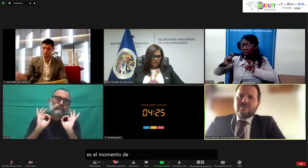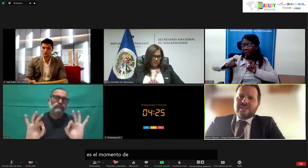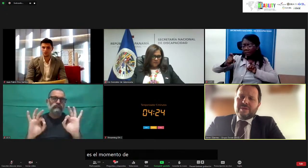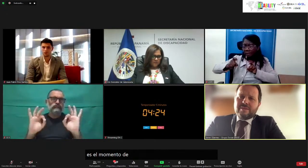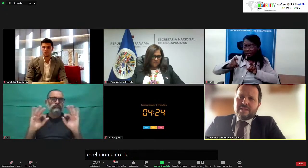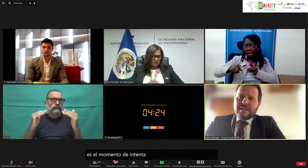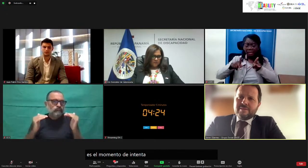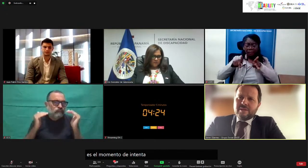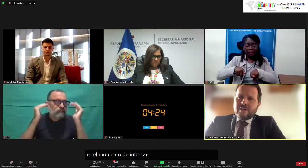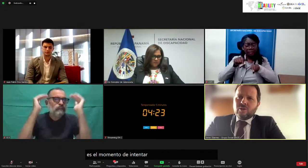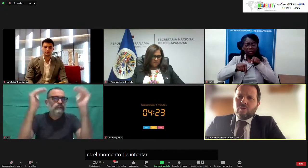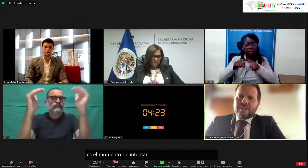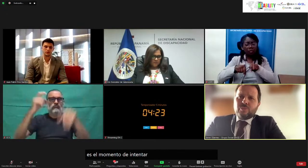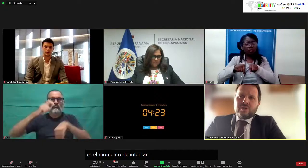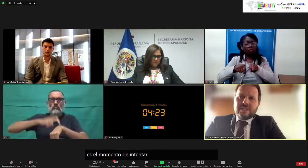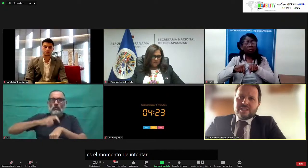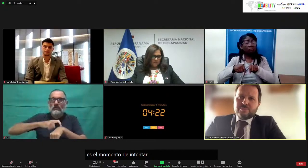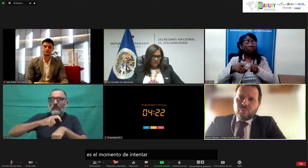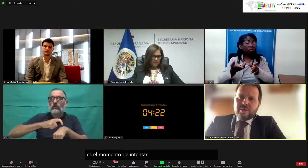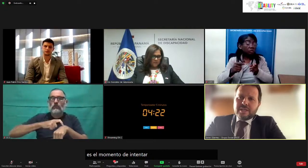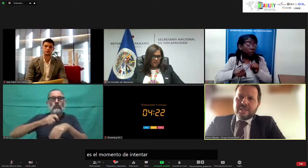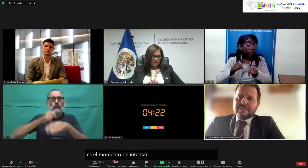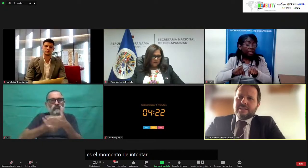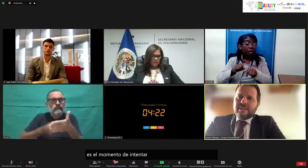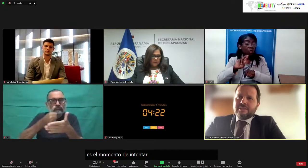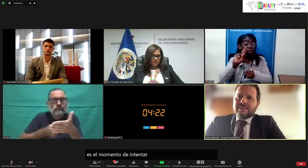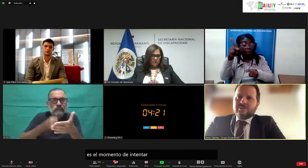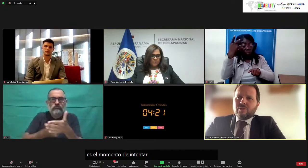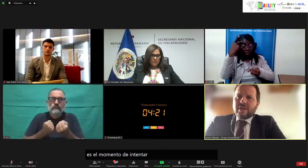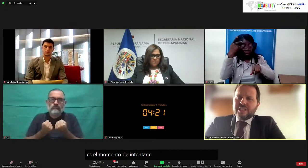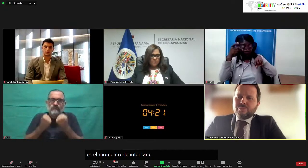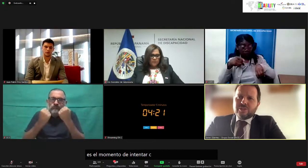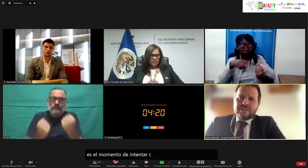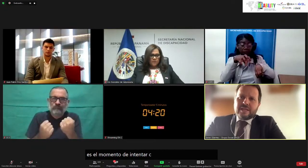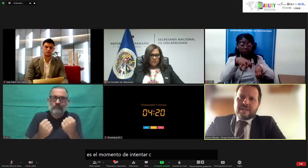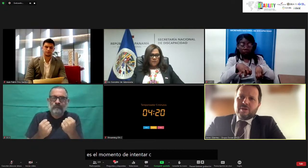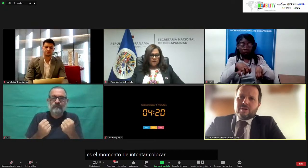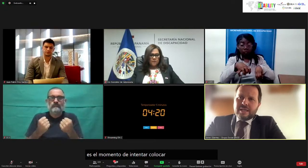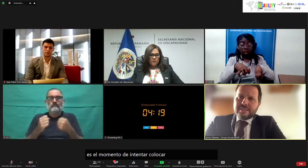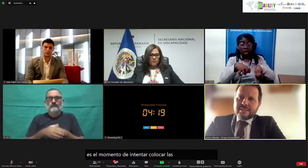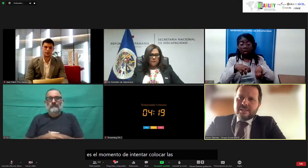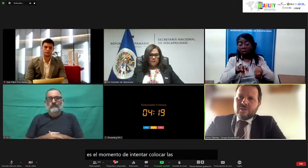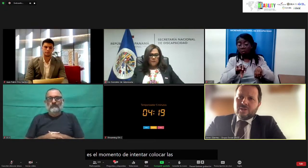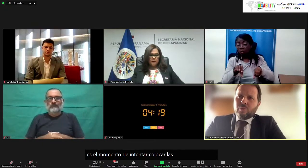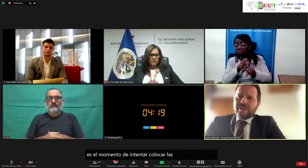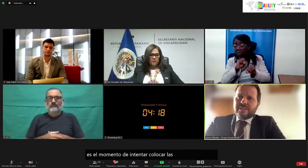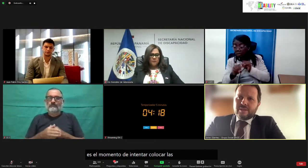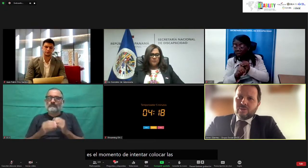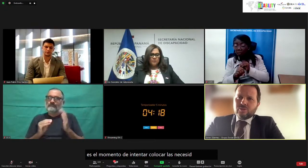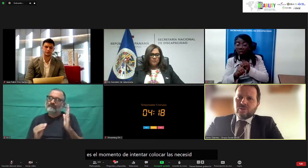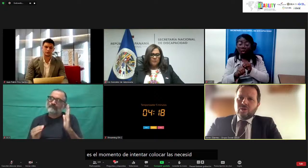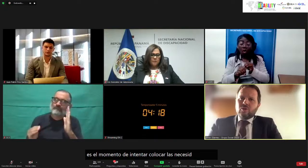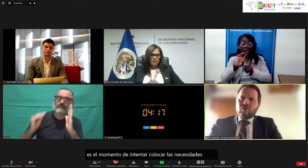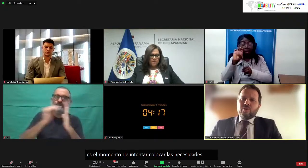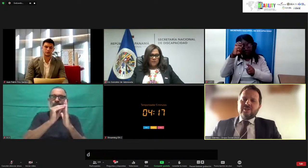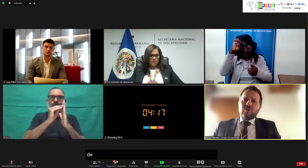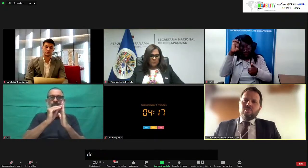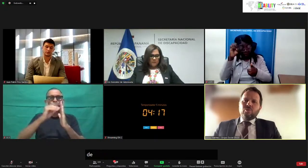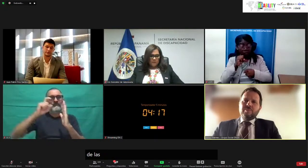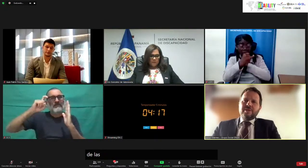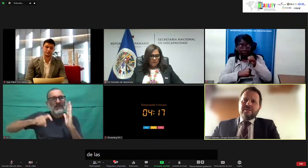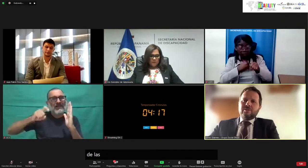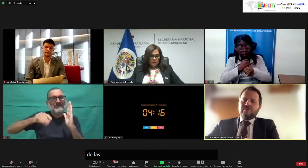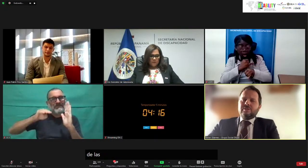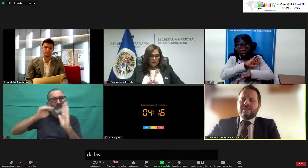connect the needs of persons with disabilities with public policies of international organisms